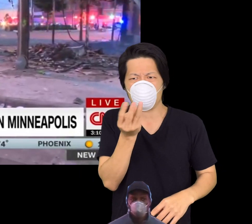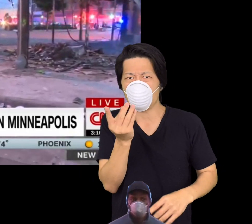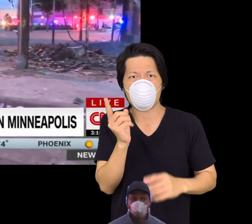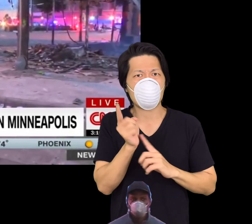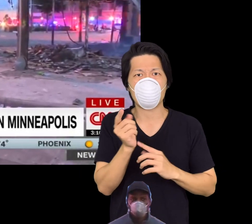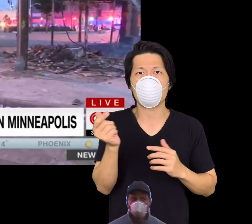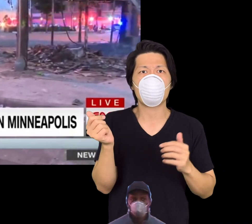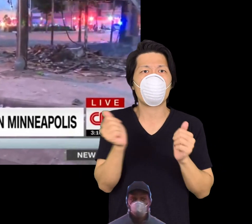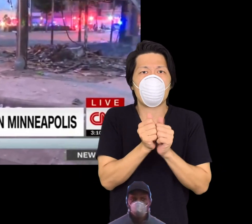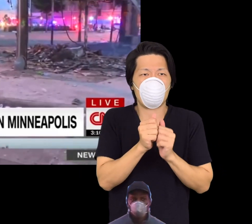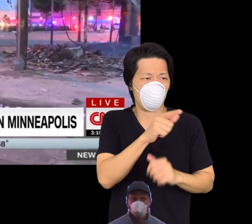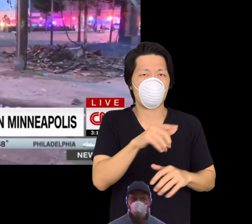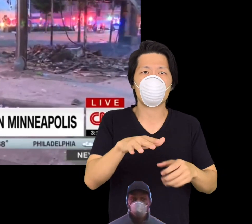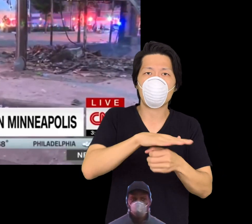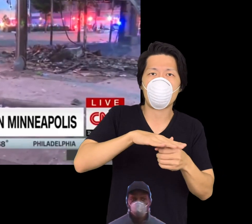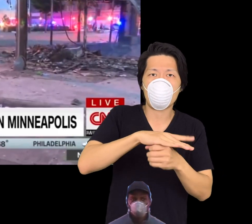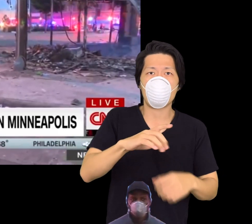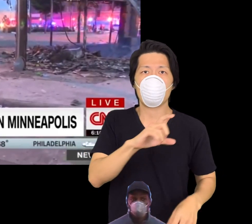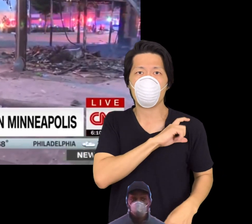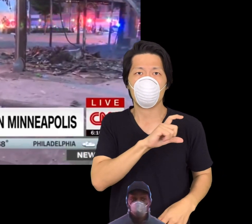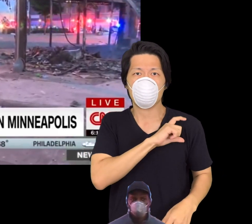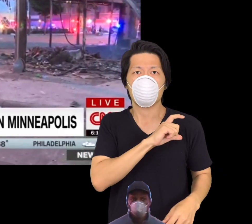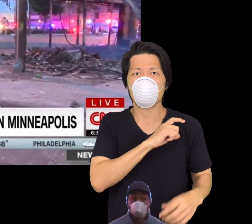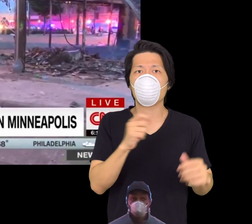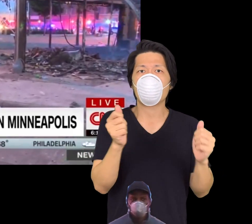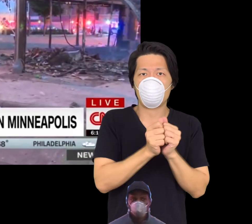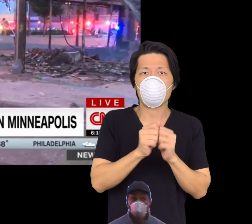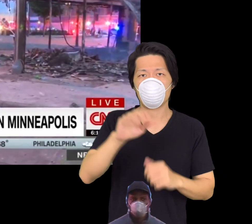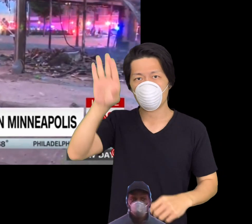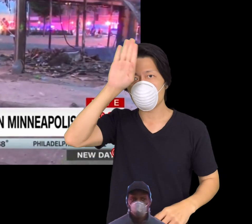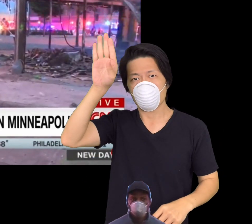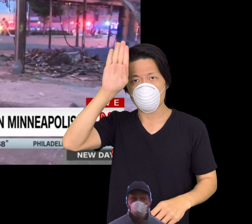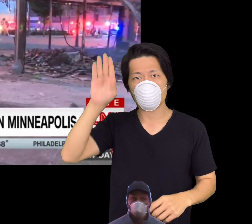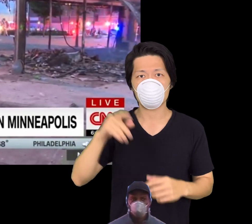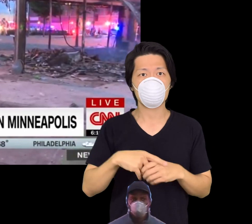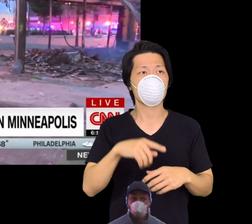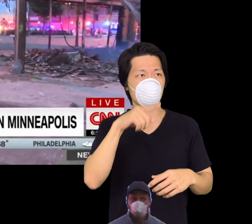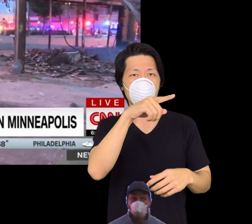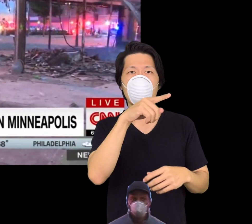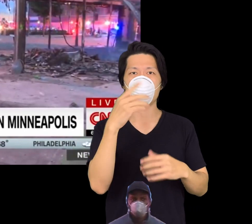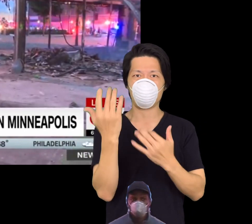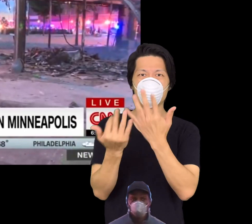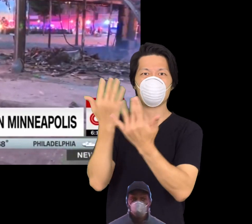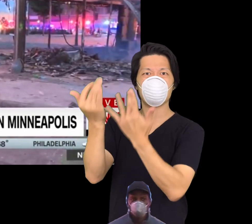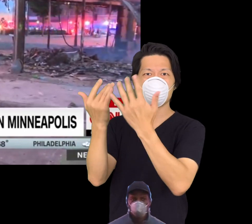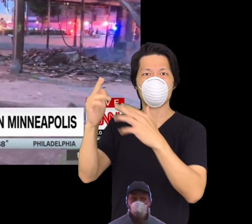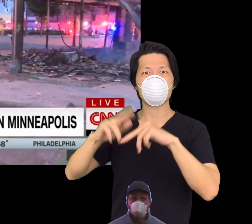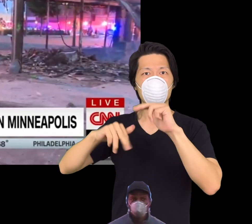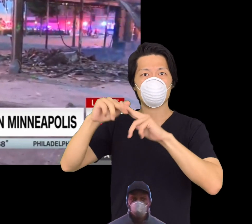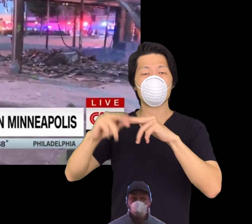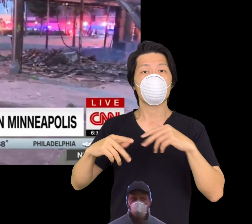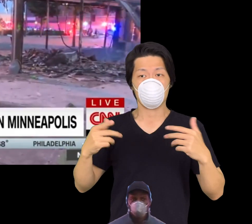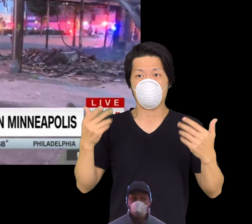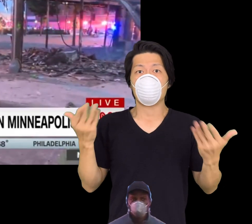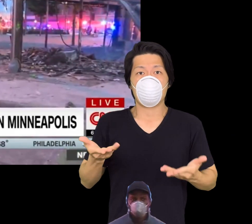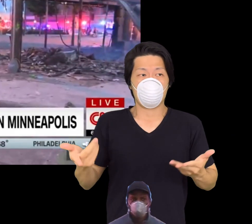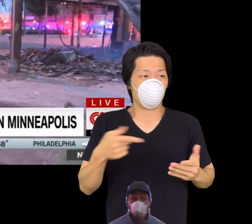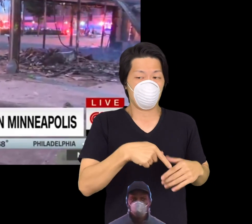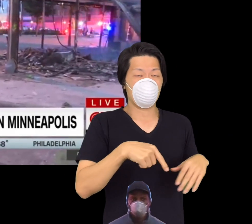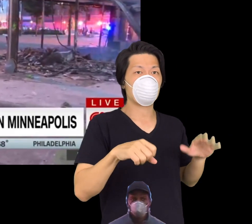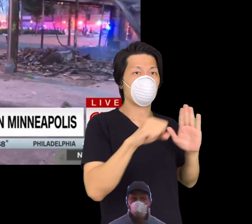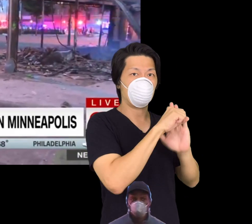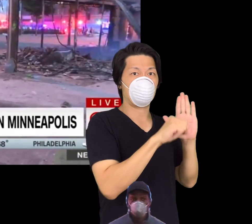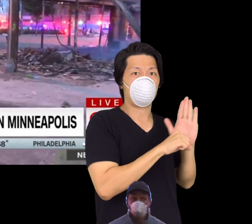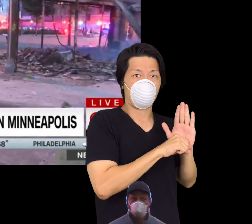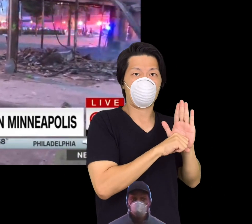really minutes when the local police showed up at the fire department, or with the fire department, I should say, on that building we showed you that was burning. This